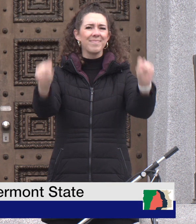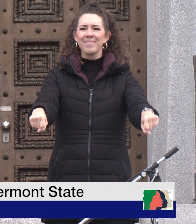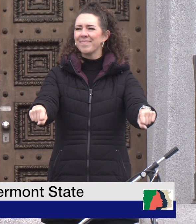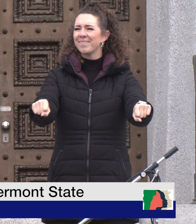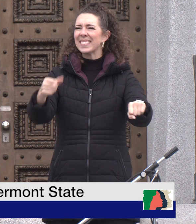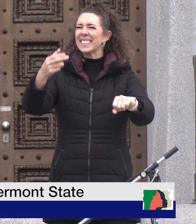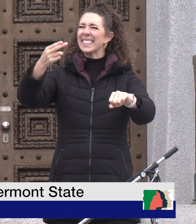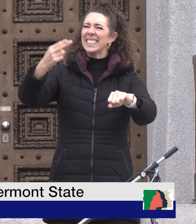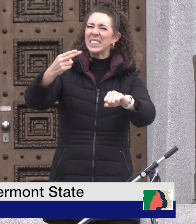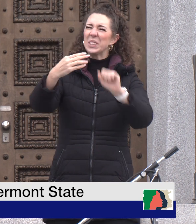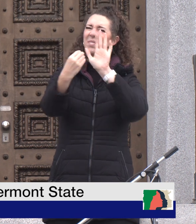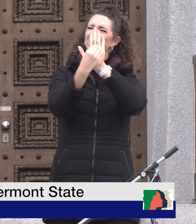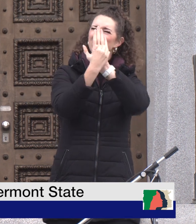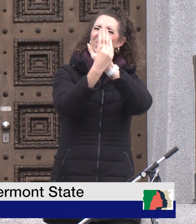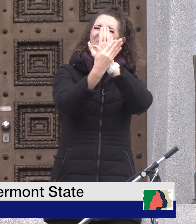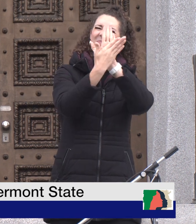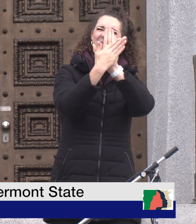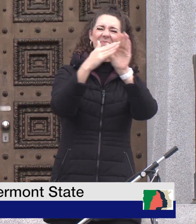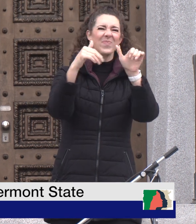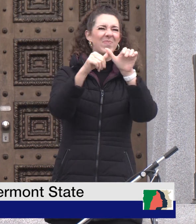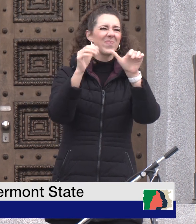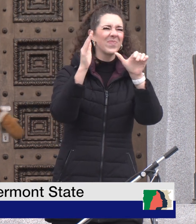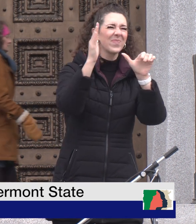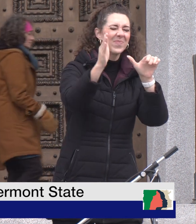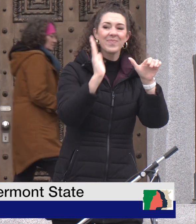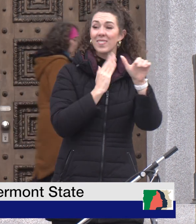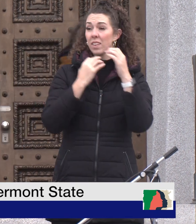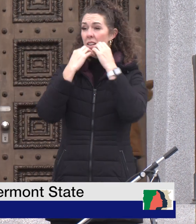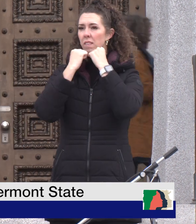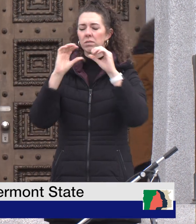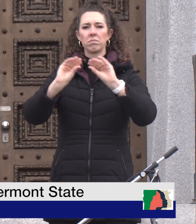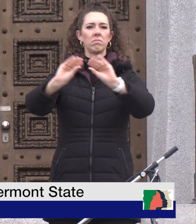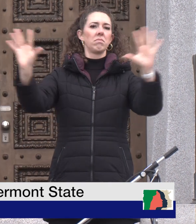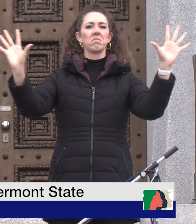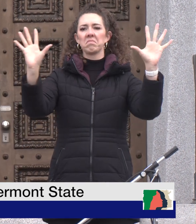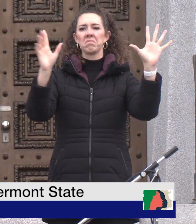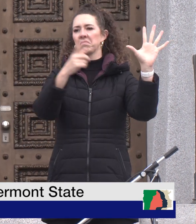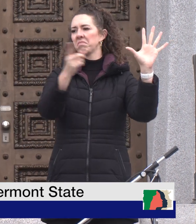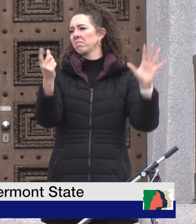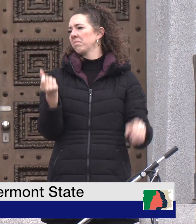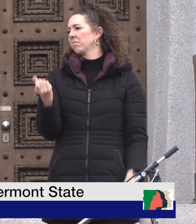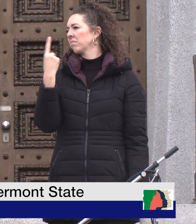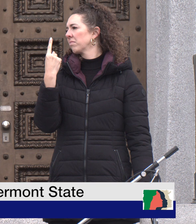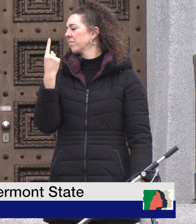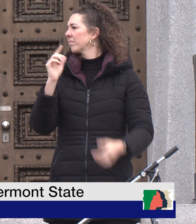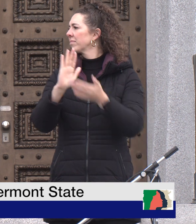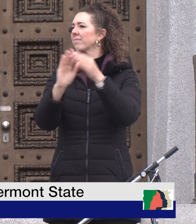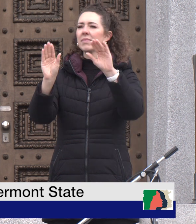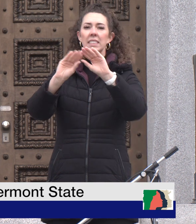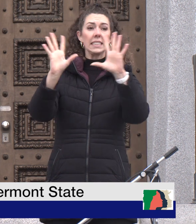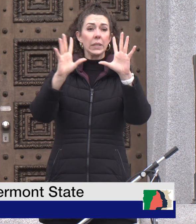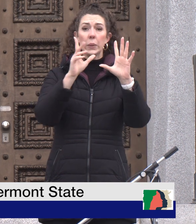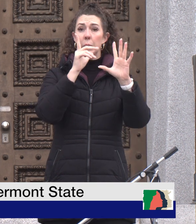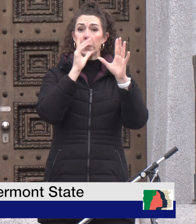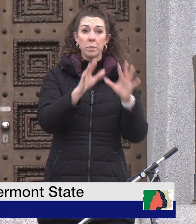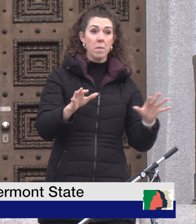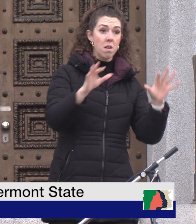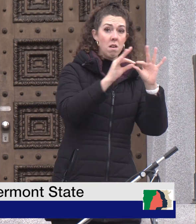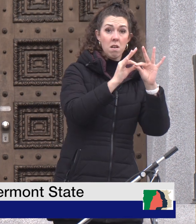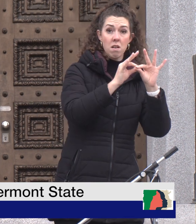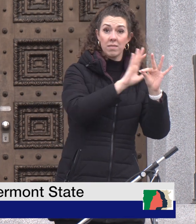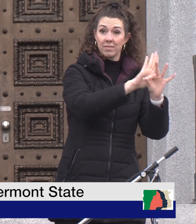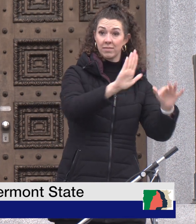history. We can make it clear where our values are. We can make it distinct whose lives matter. We